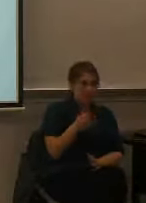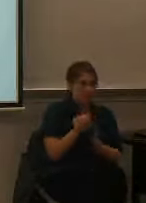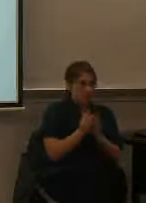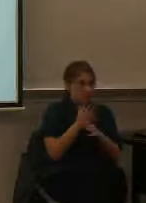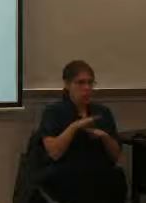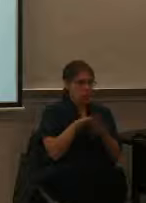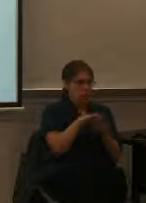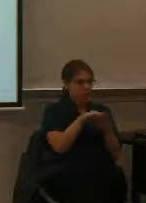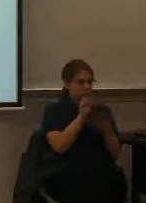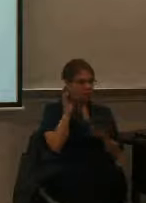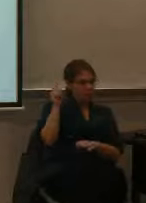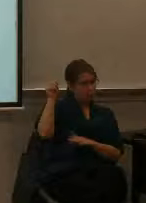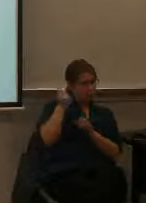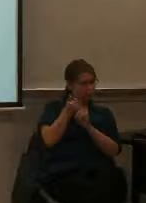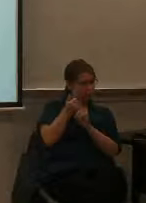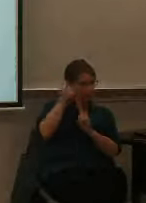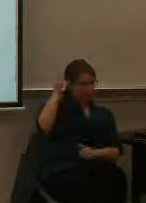the surface of them.